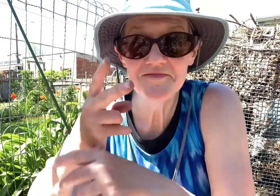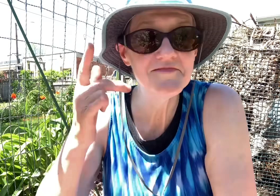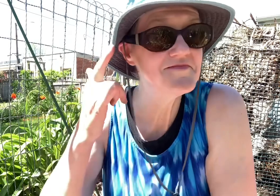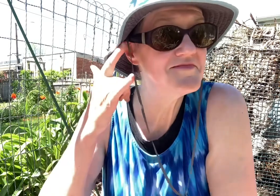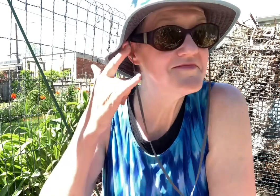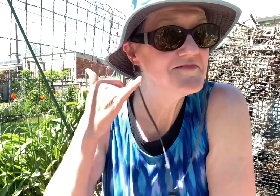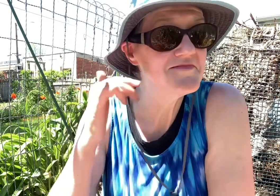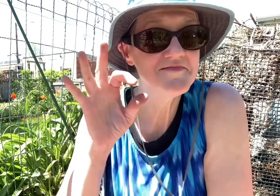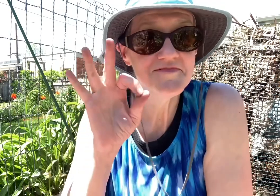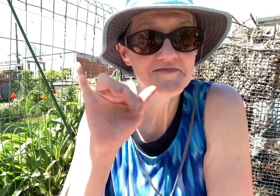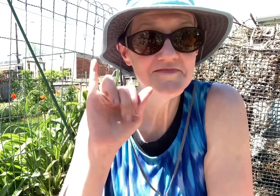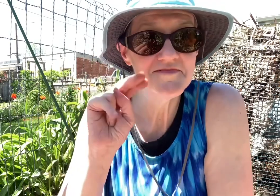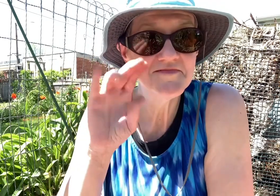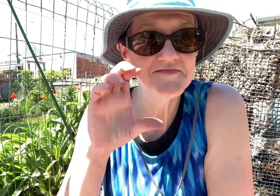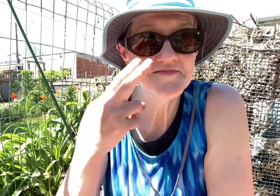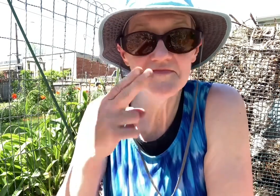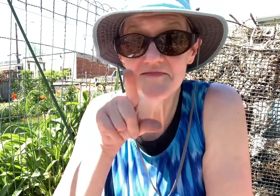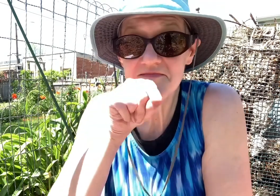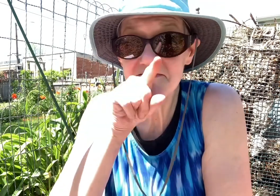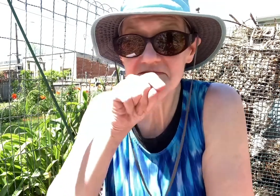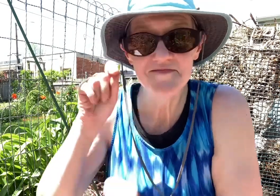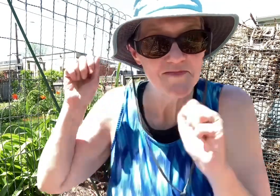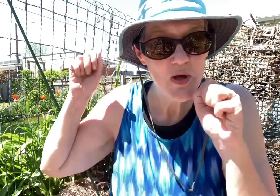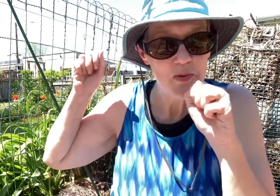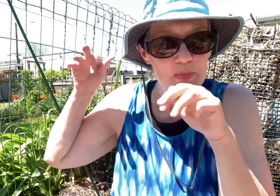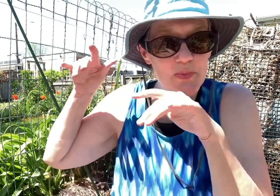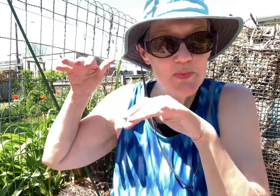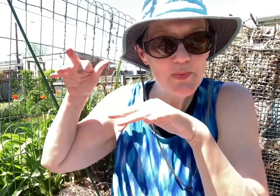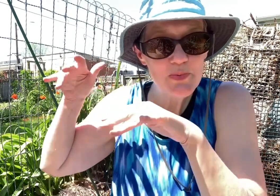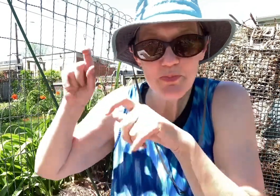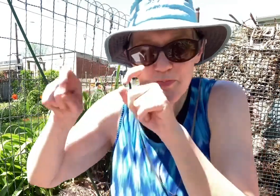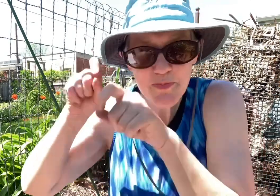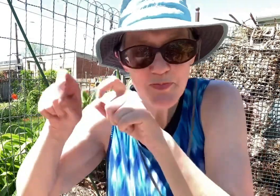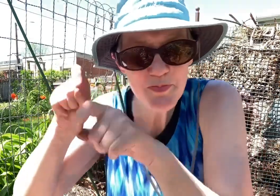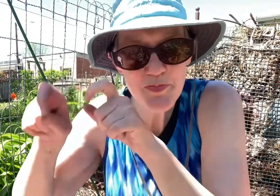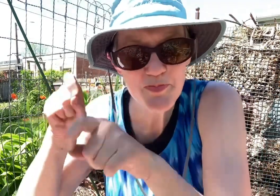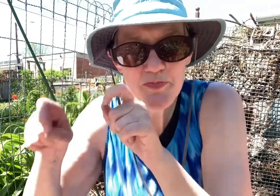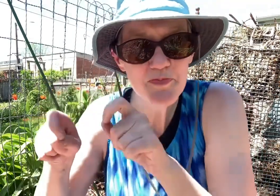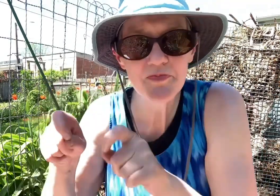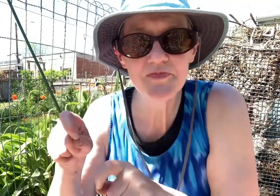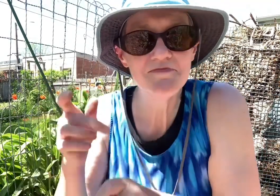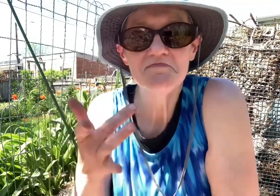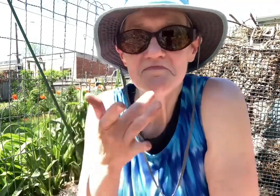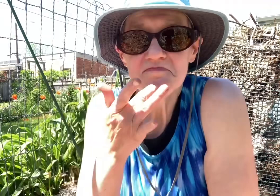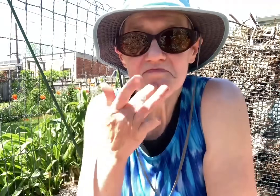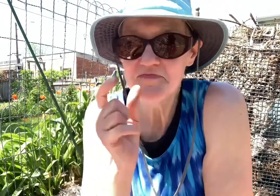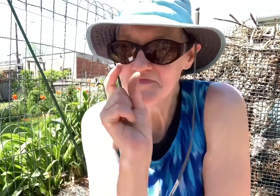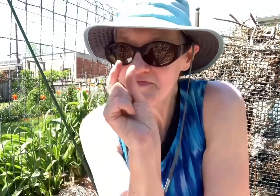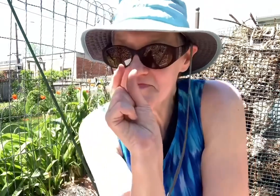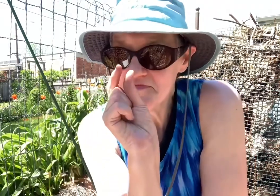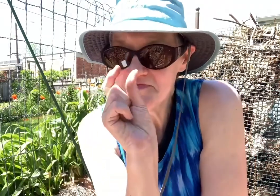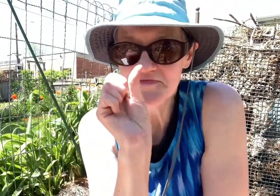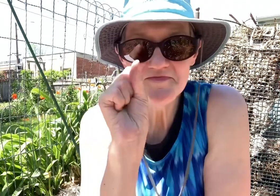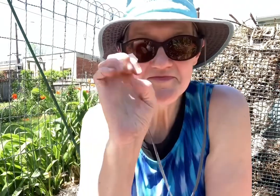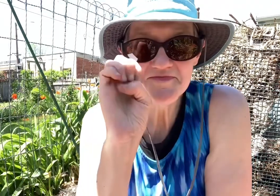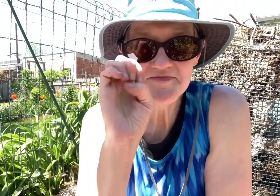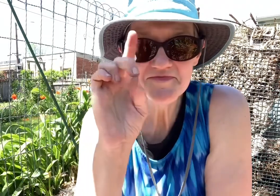them is to attract the goldfinch. They prefer these